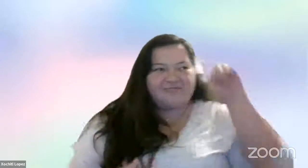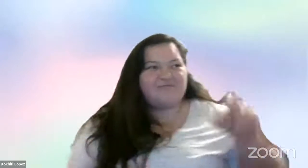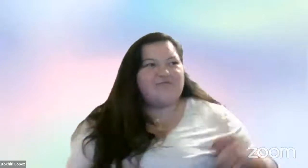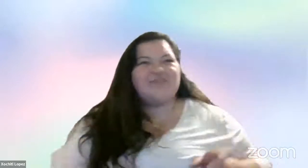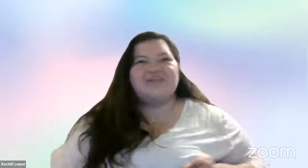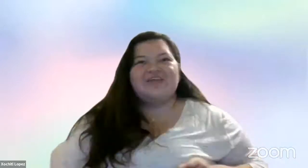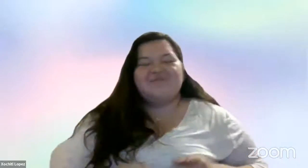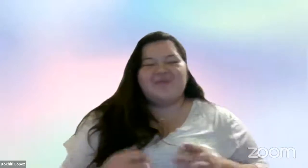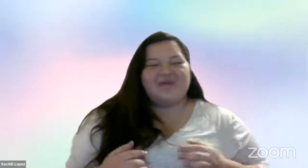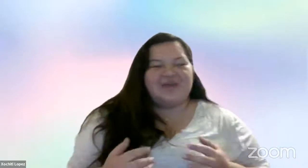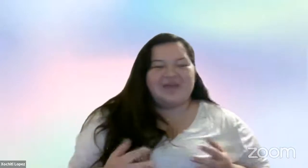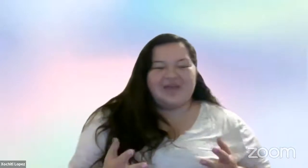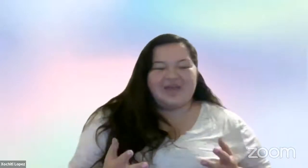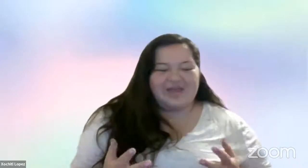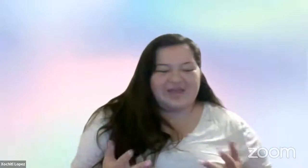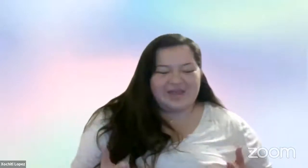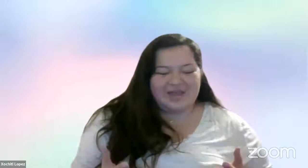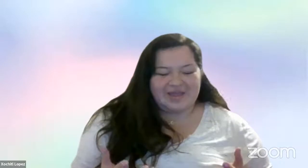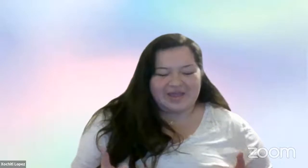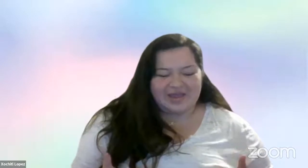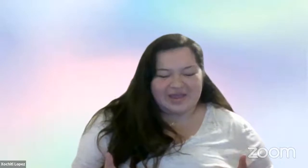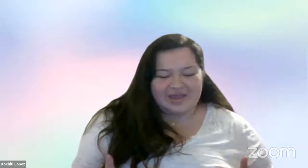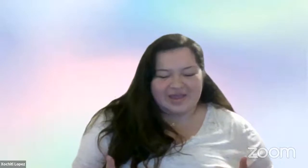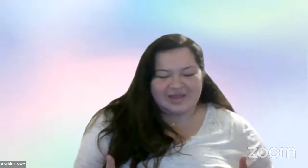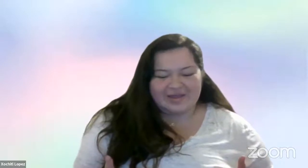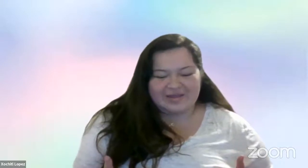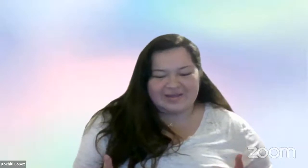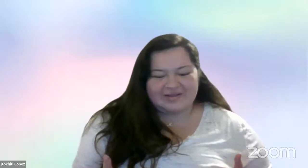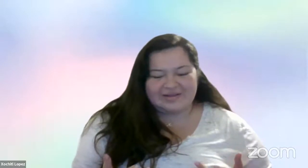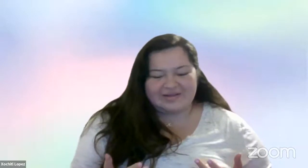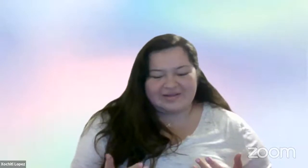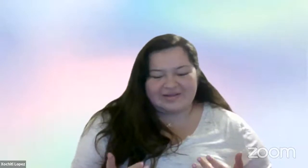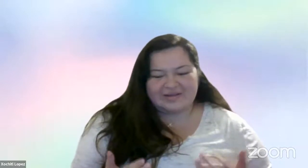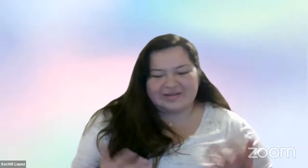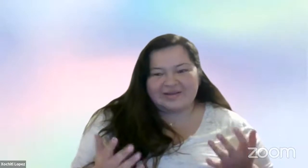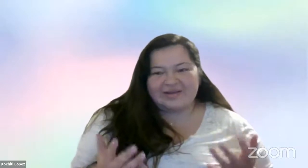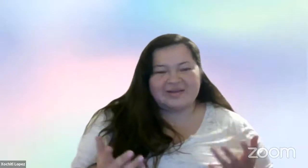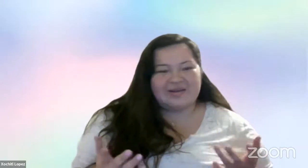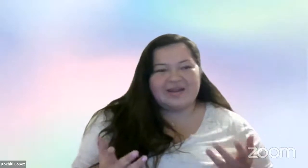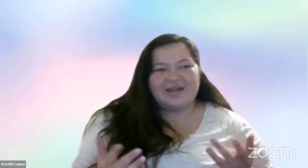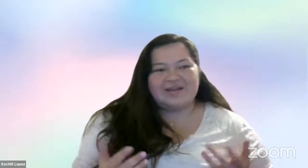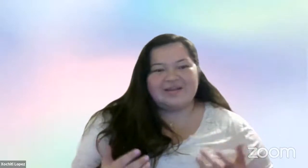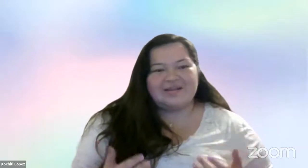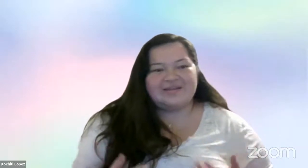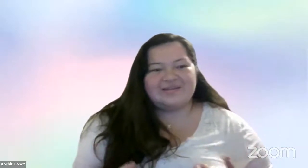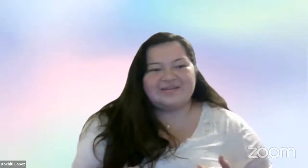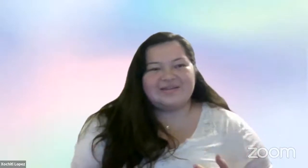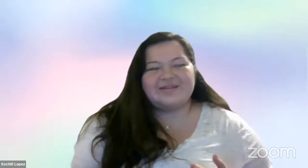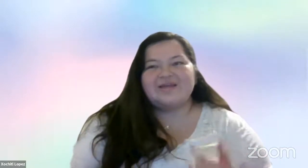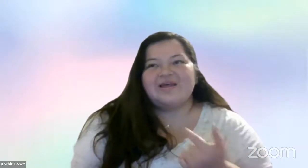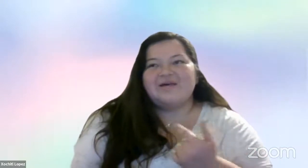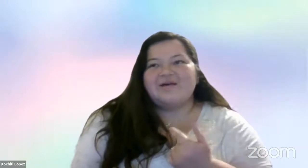Oh yeah, that's so painful, Beth saying. Yes, that is so painful. And I'm sad for that,